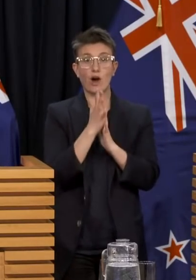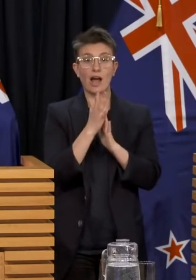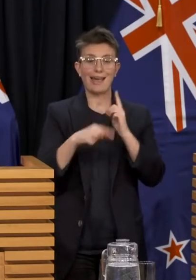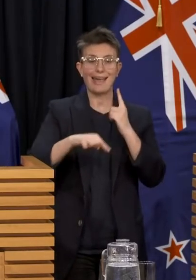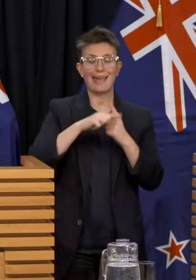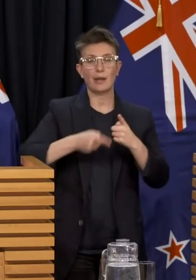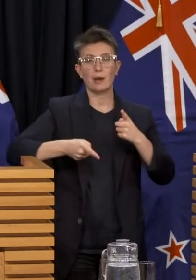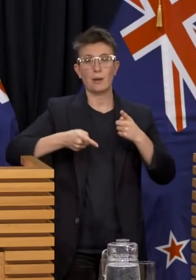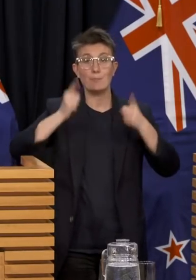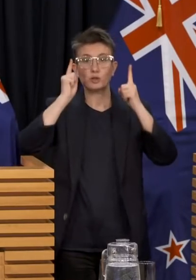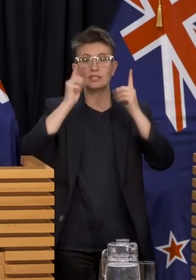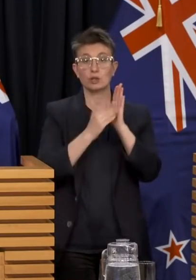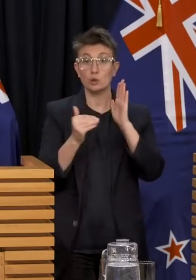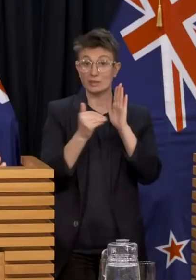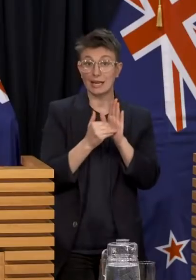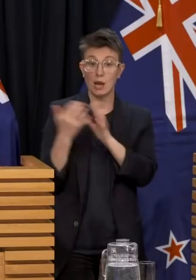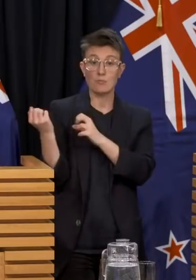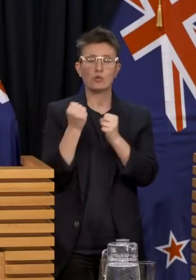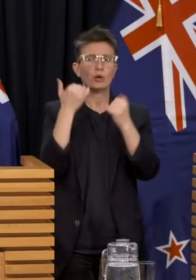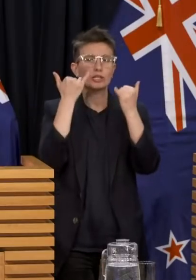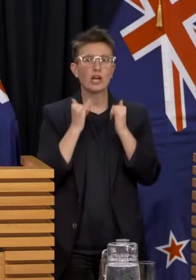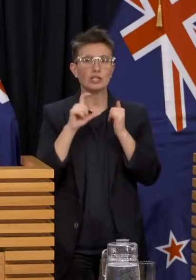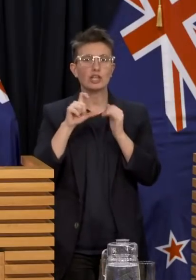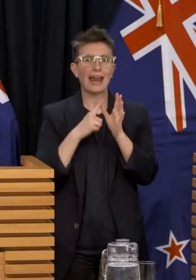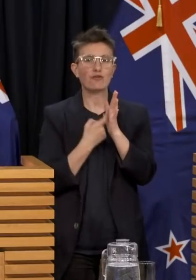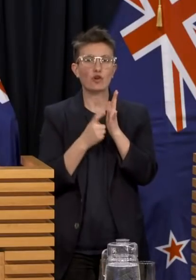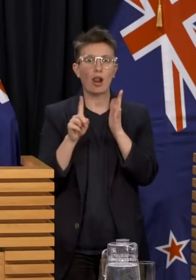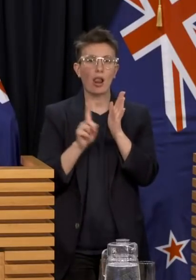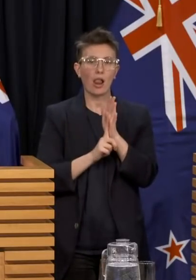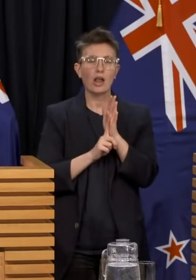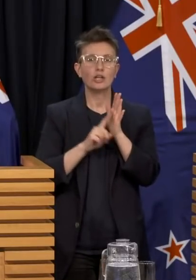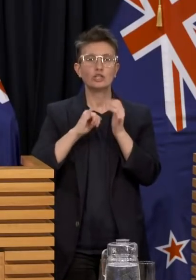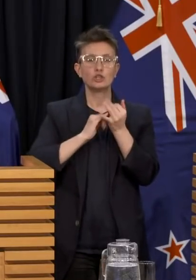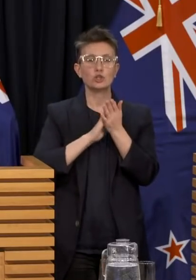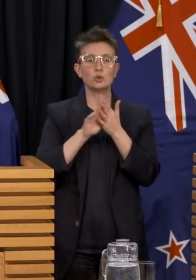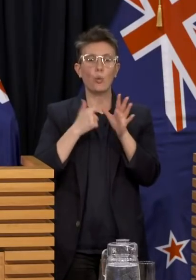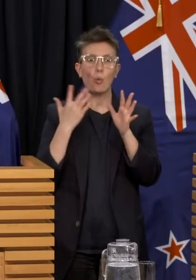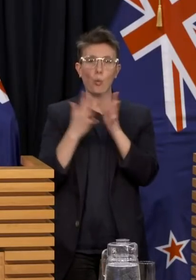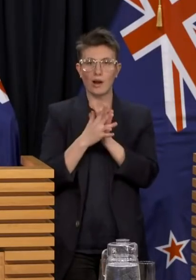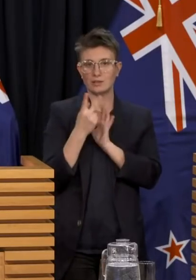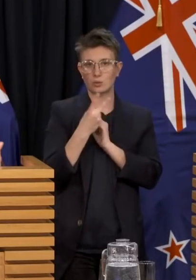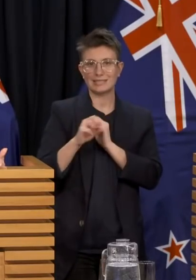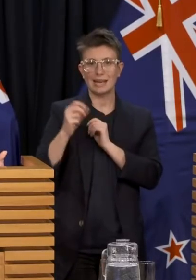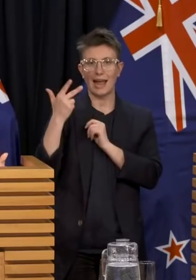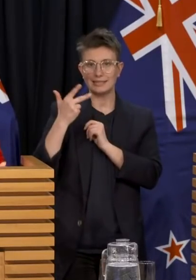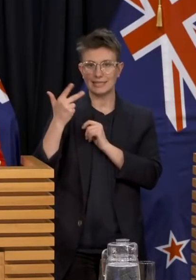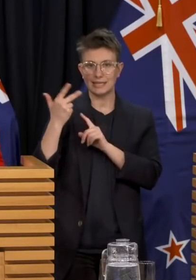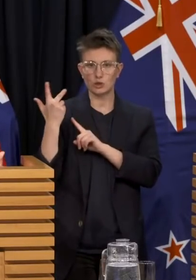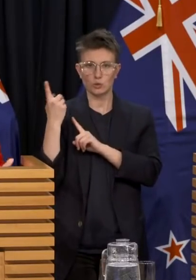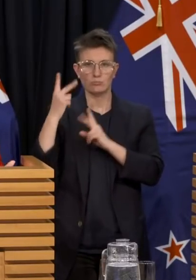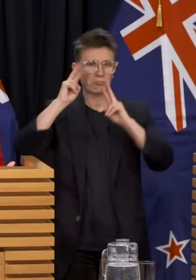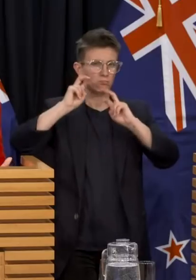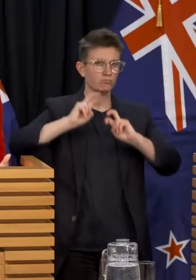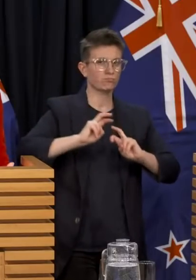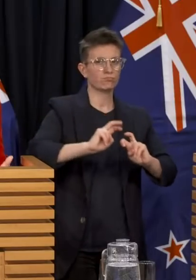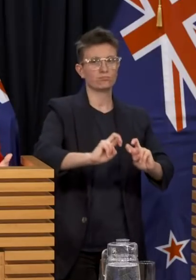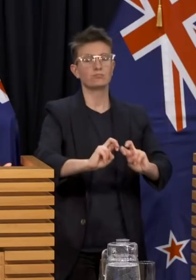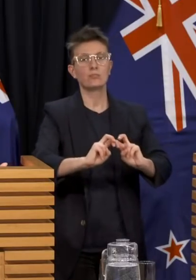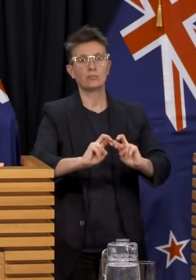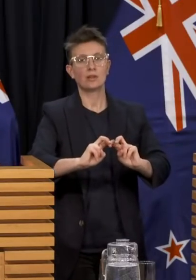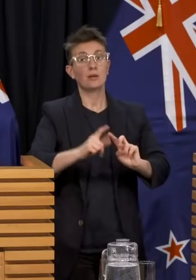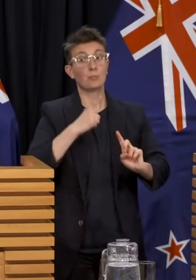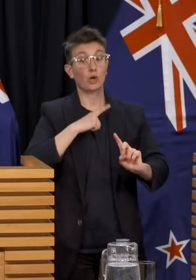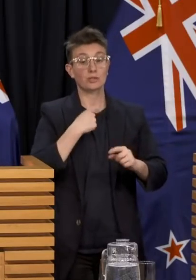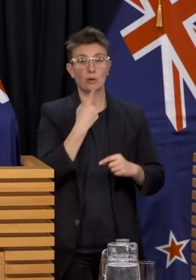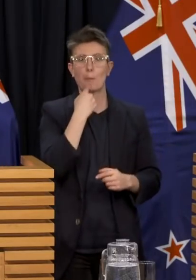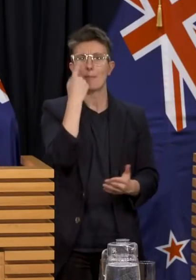in 2018 to do a piece of work around the environment within FENZ after, as I understand, complaints were